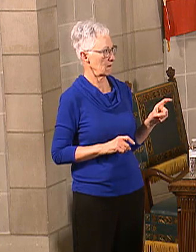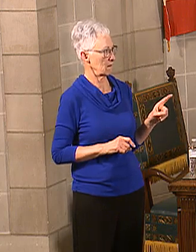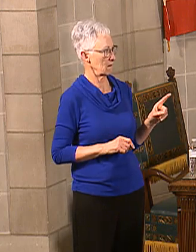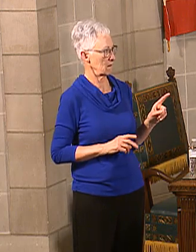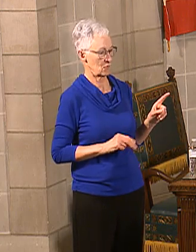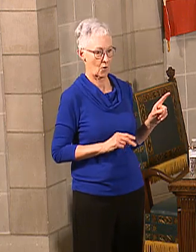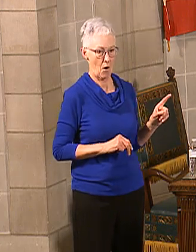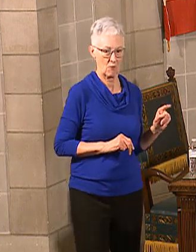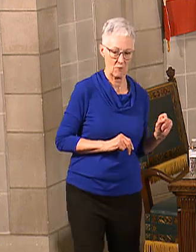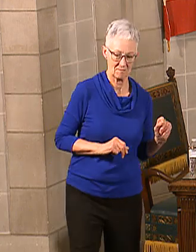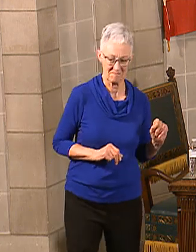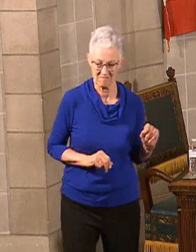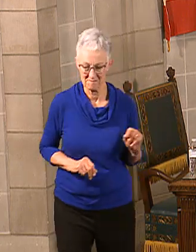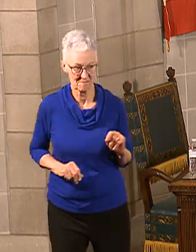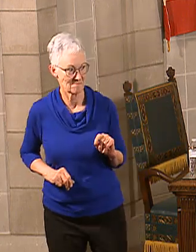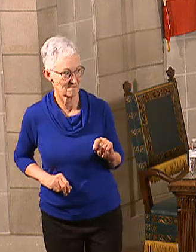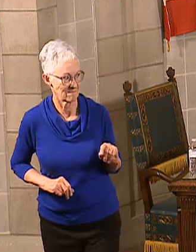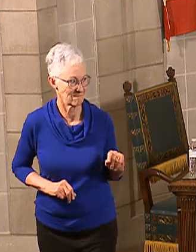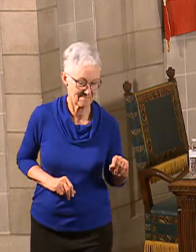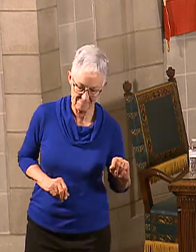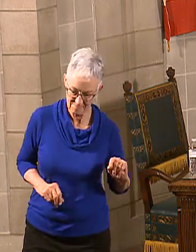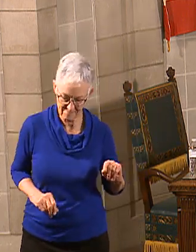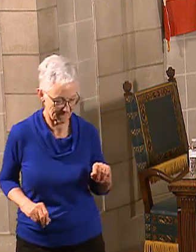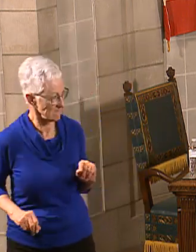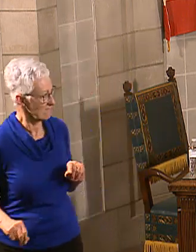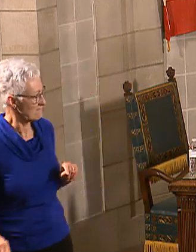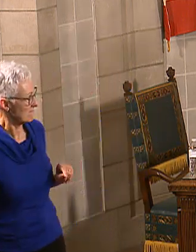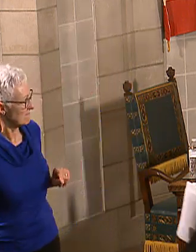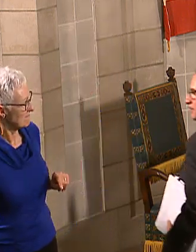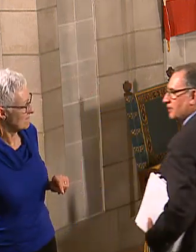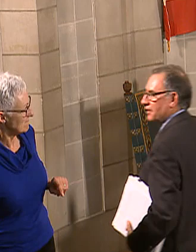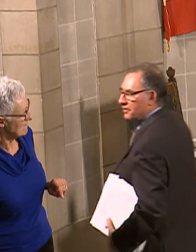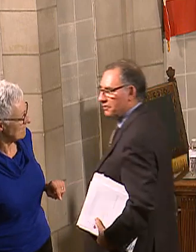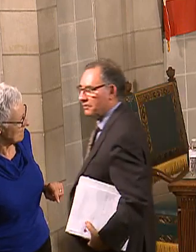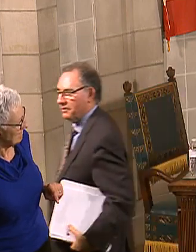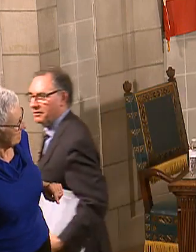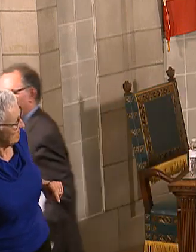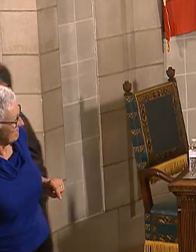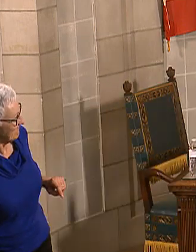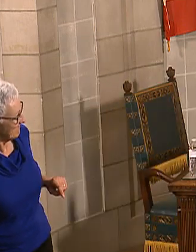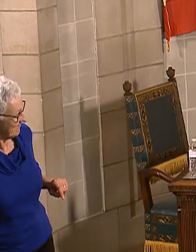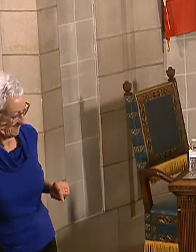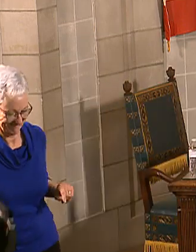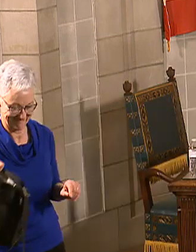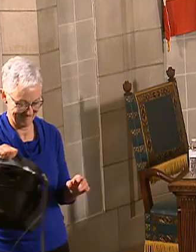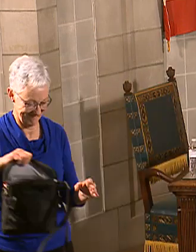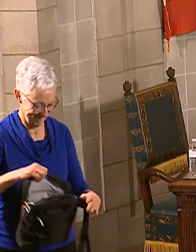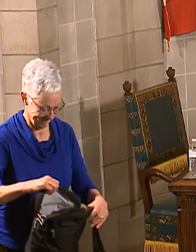Oh. So I haven't had that shortness of breath or that cough or that fever.